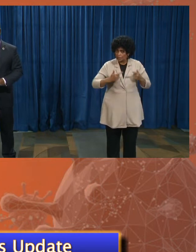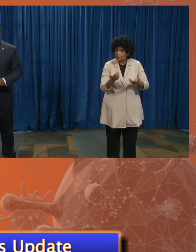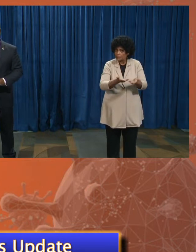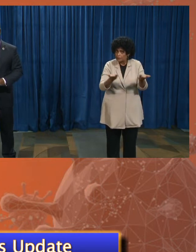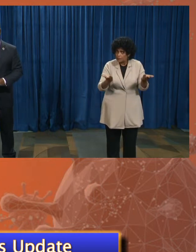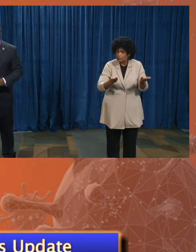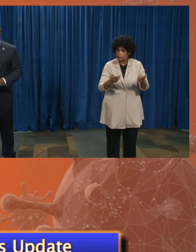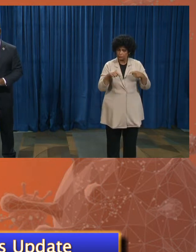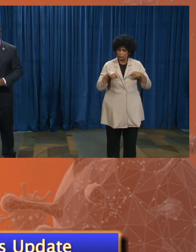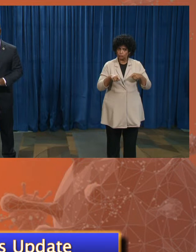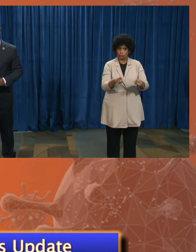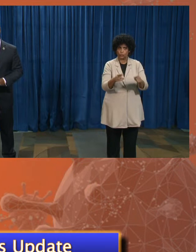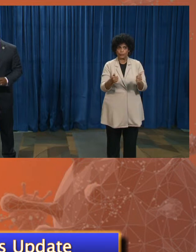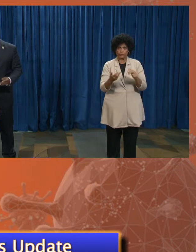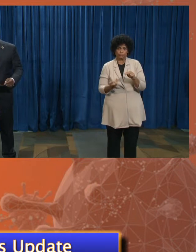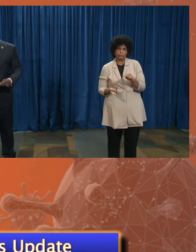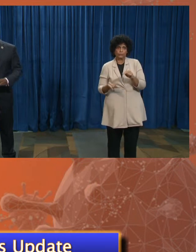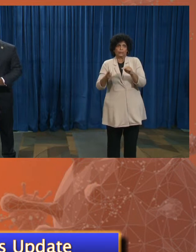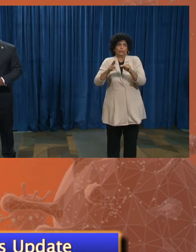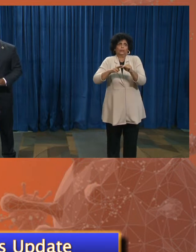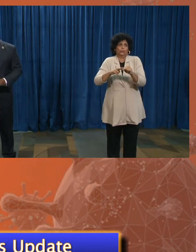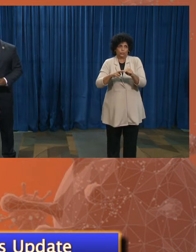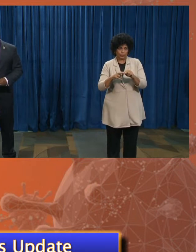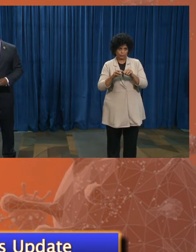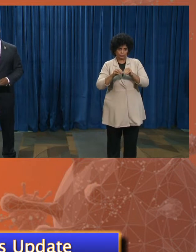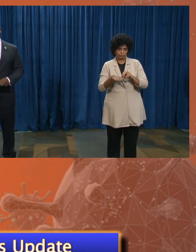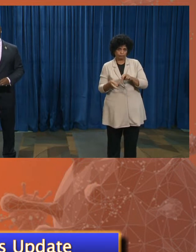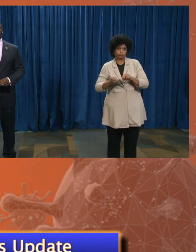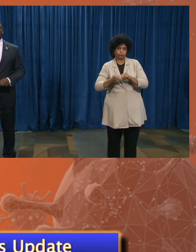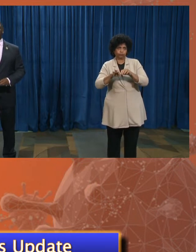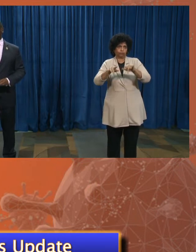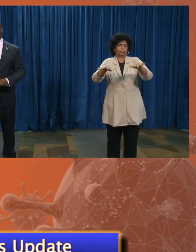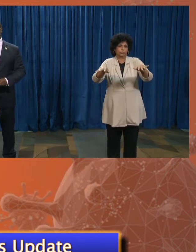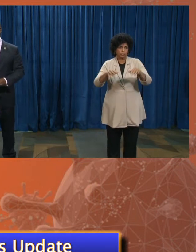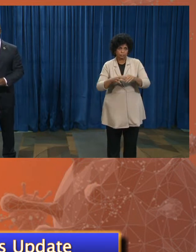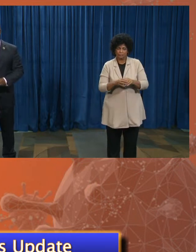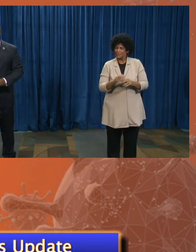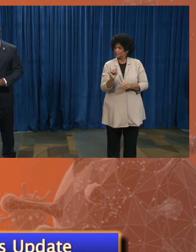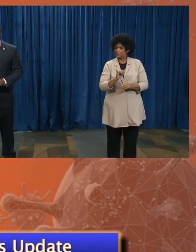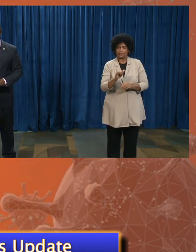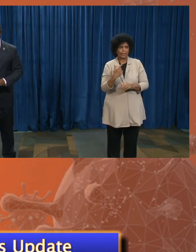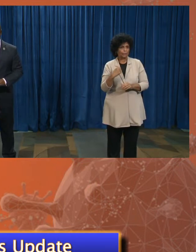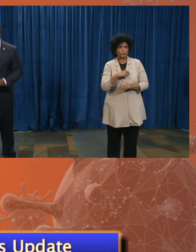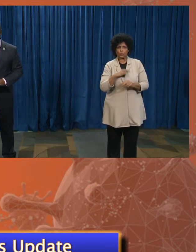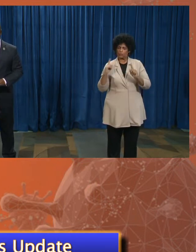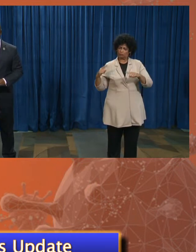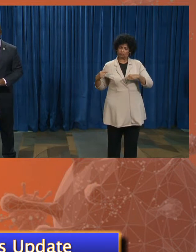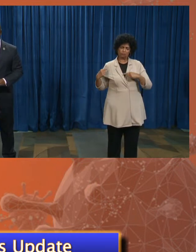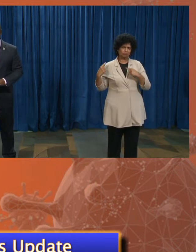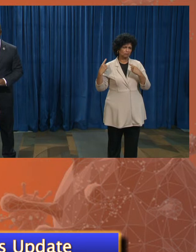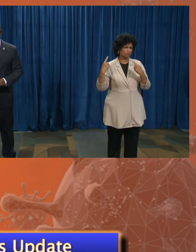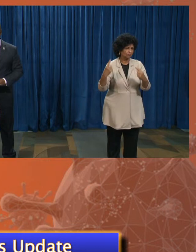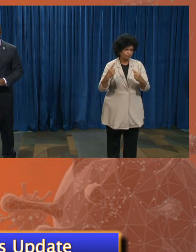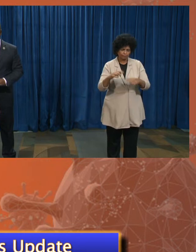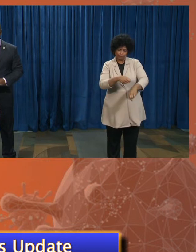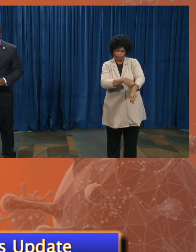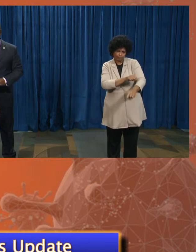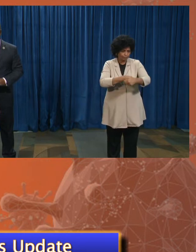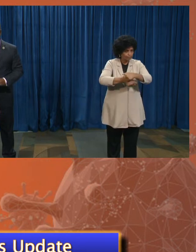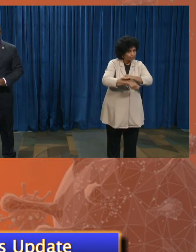this current surge, just like we have been doing throughout this pandemic.